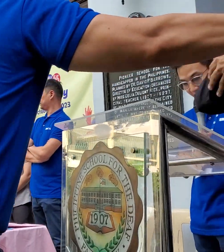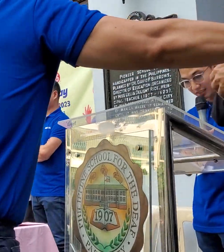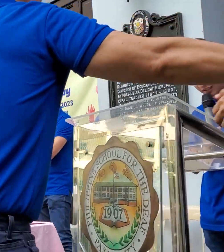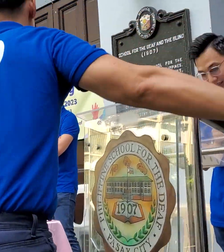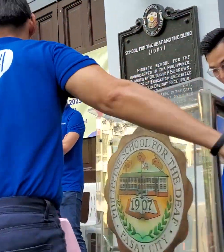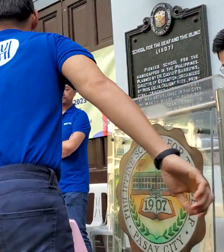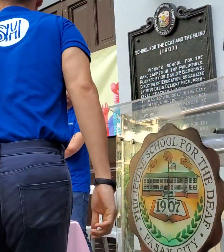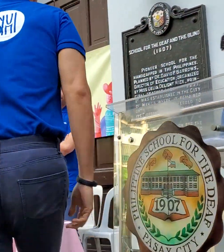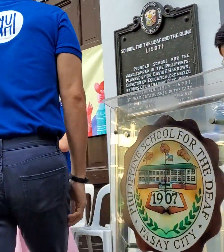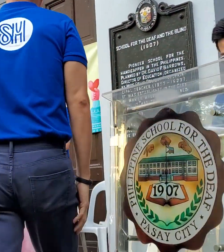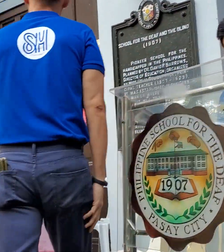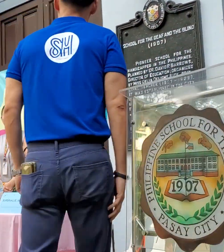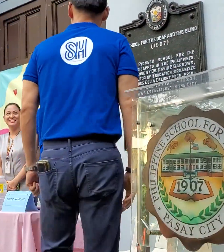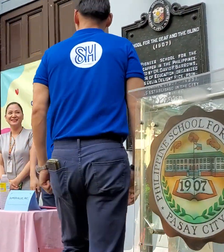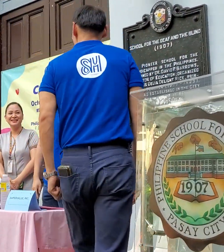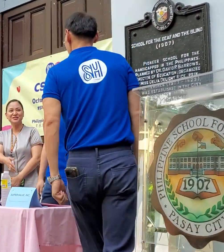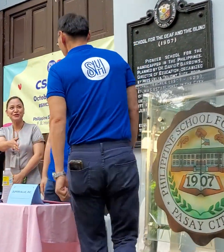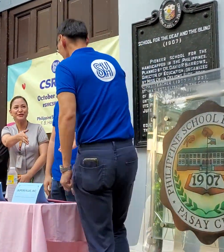Markets.